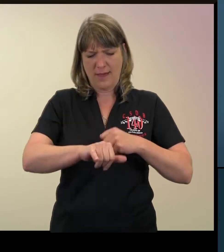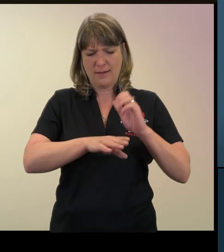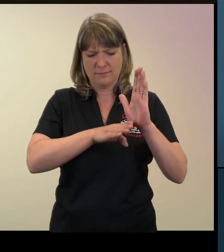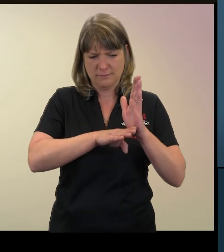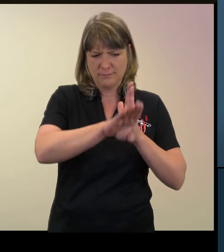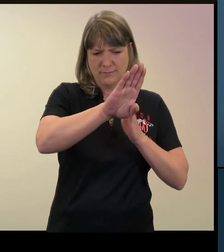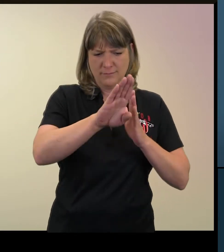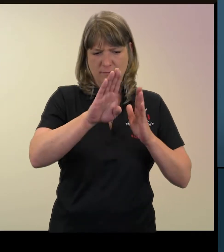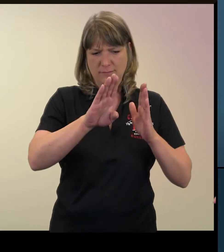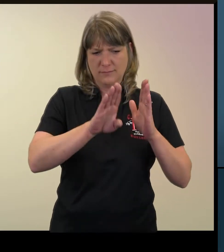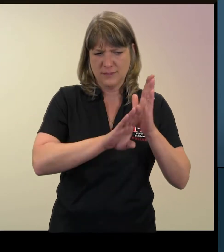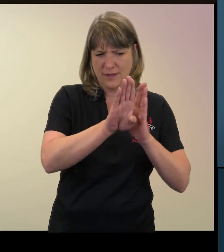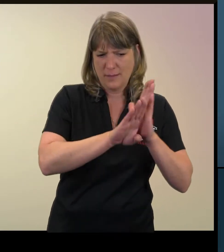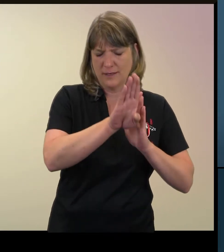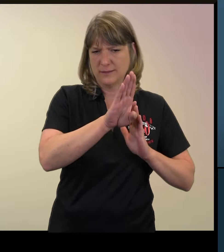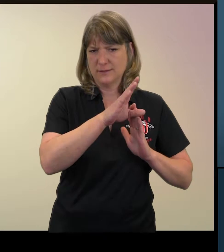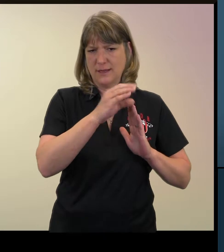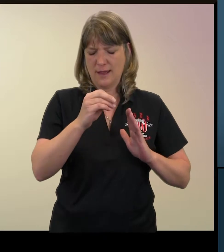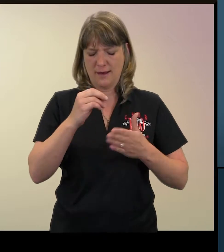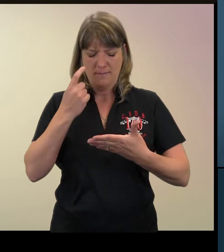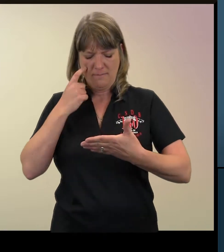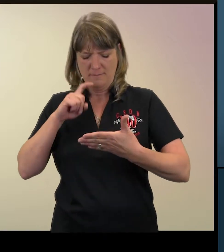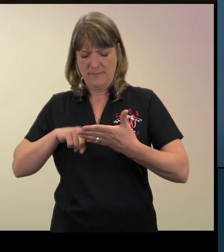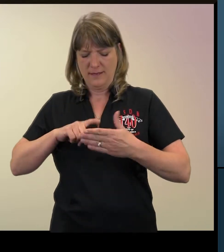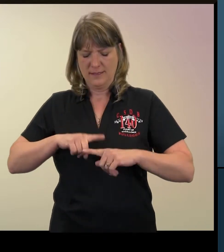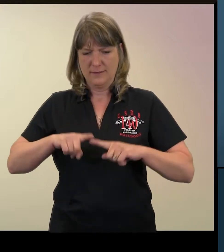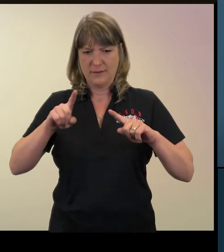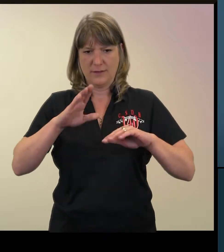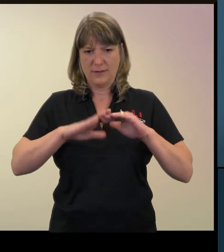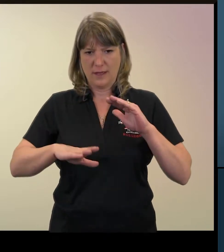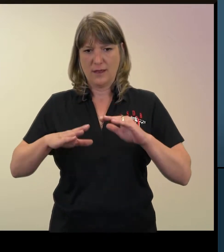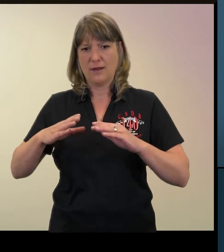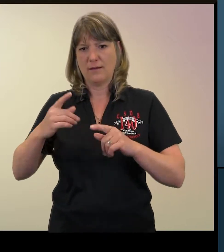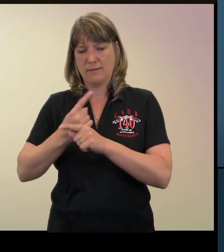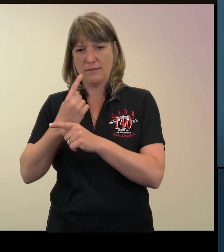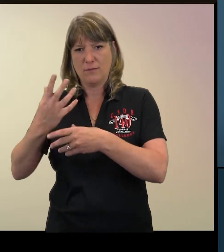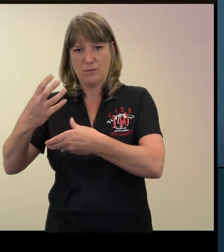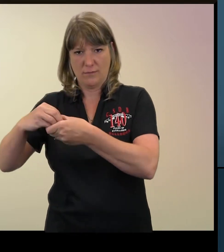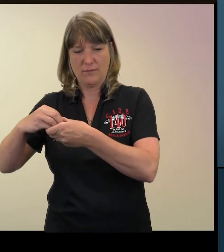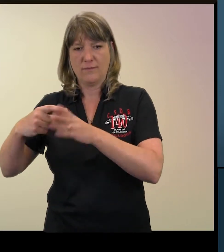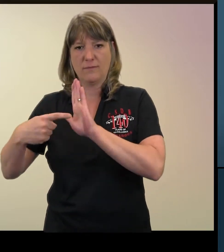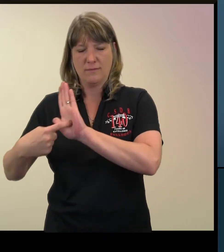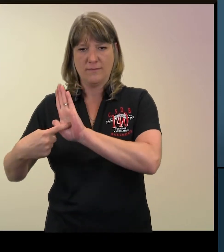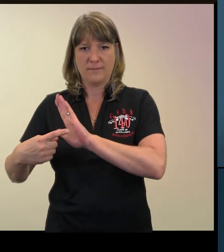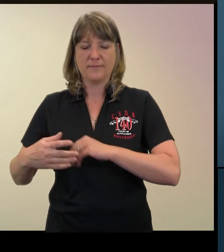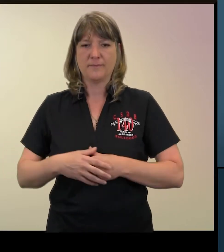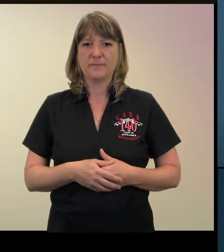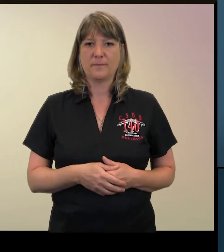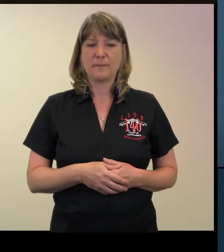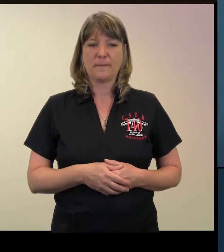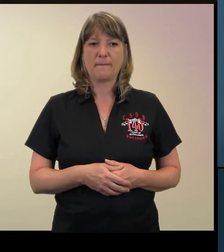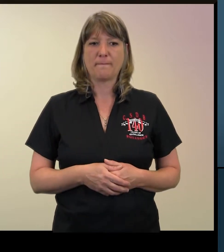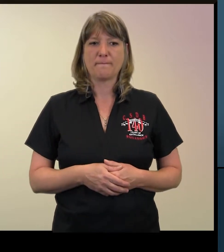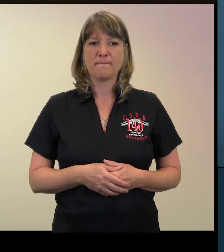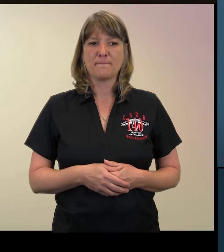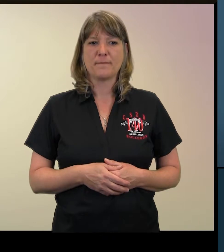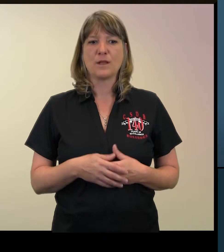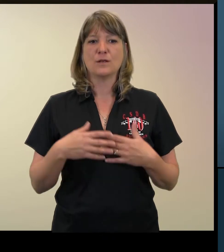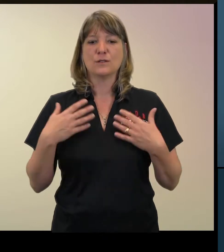developmental trajectory of a child and how that's distinct from an autism presentation.